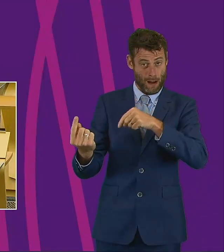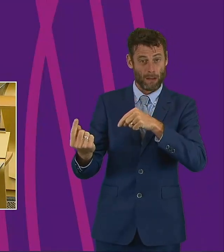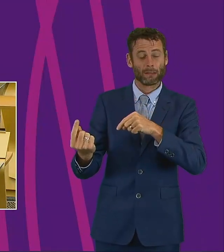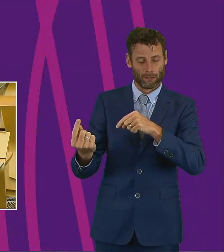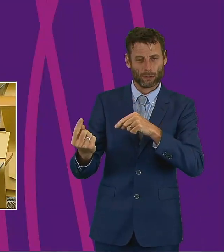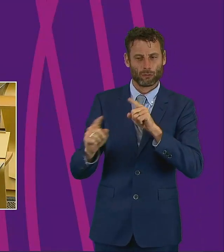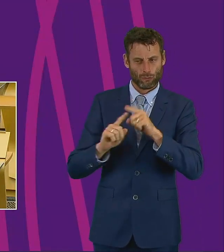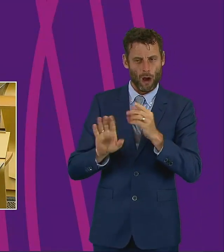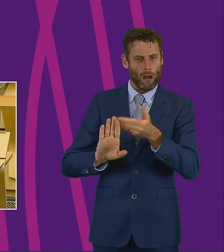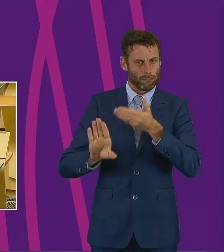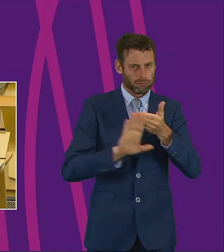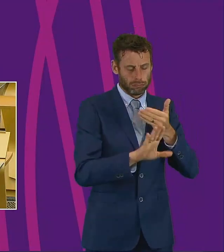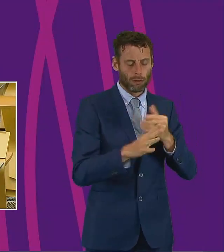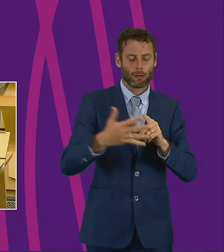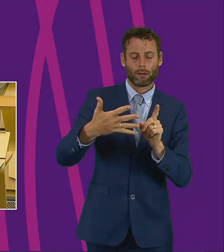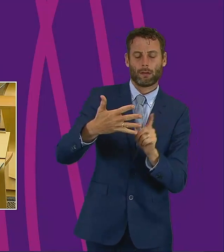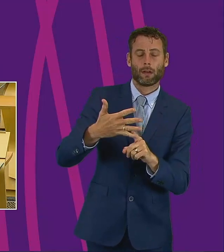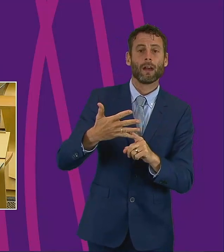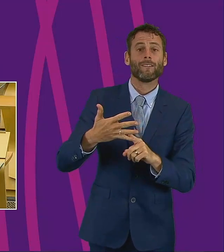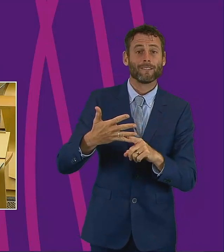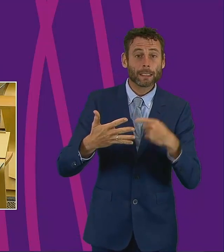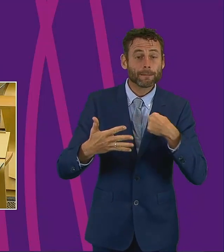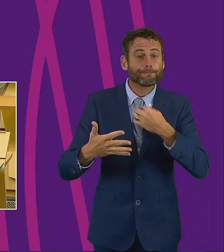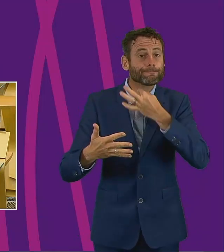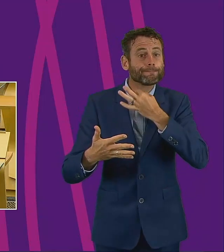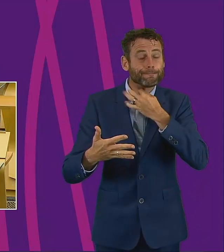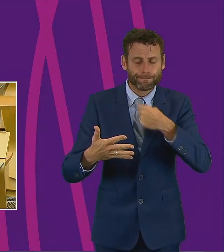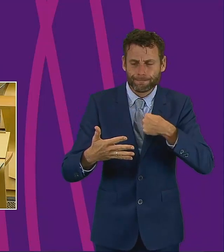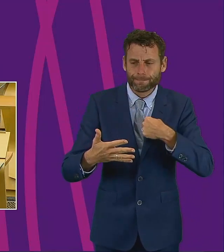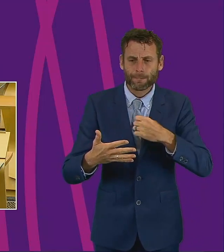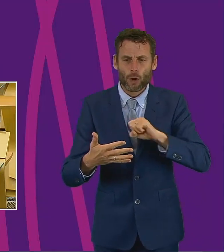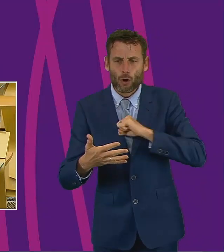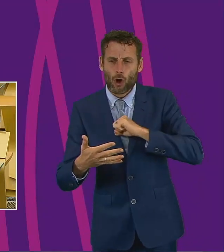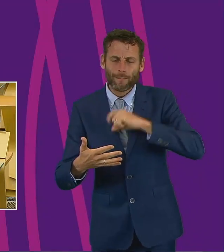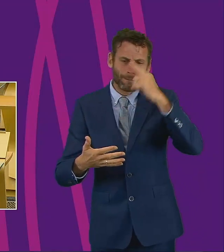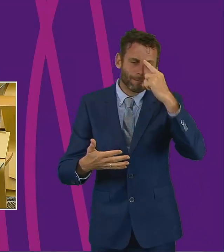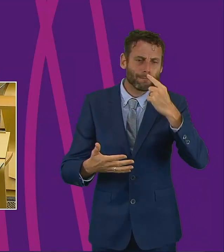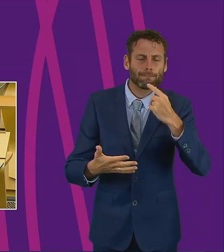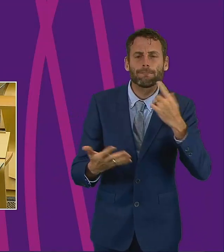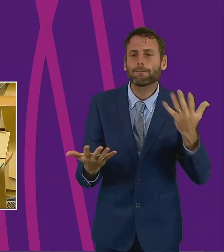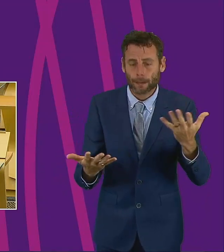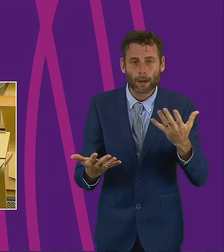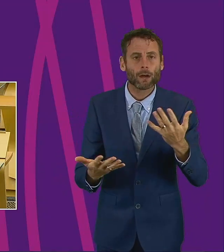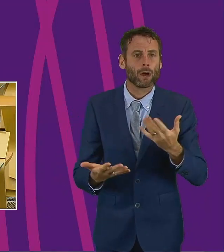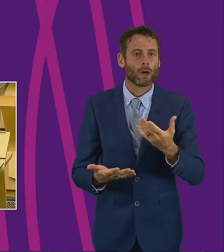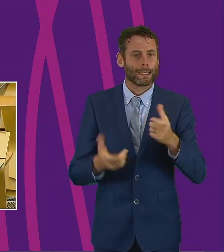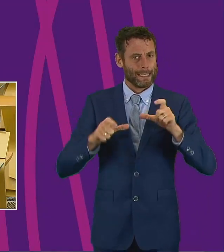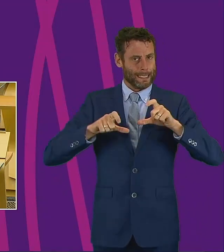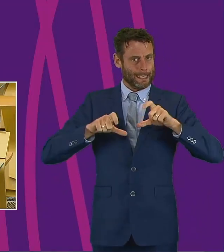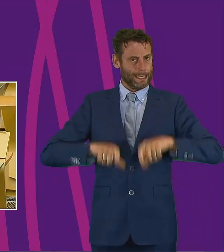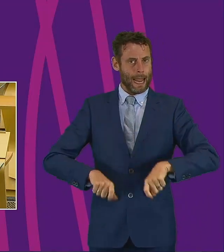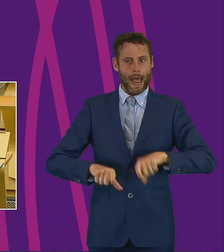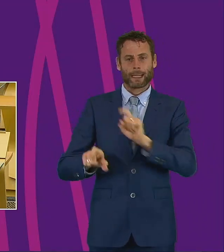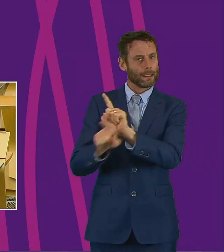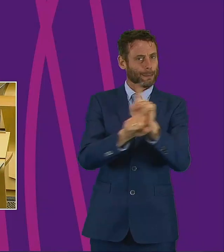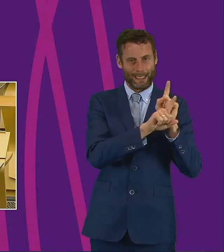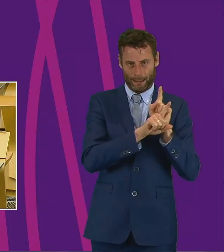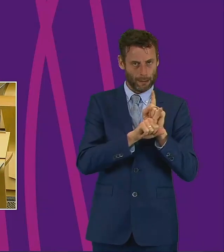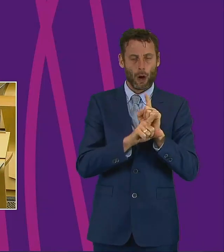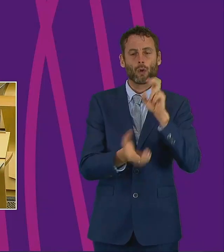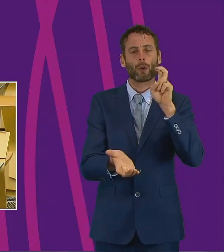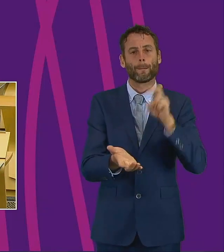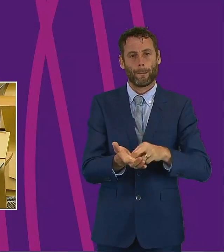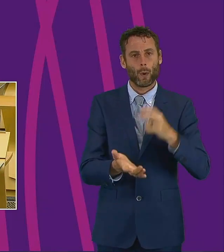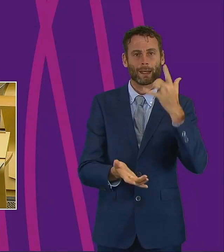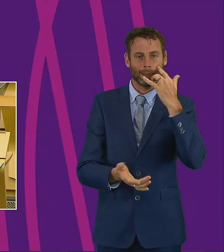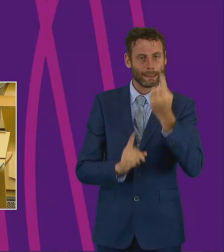rule, and self-isolation and book a test if you have any symptoms. If all of us follow these rules, we can continue, I hope,